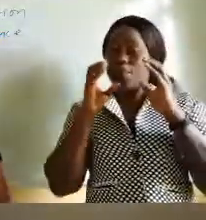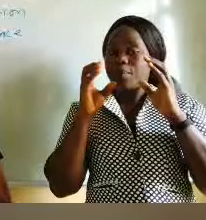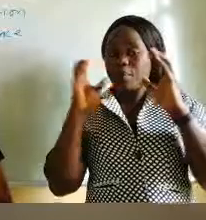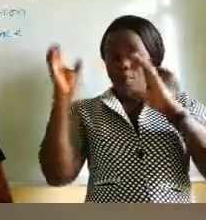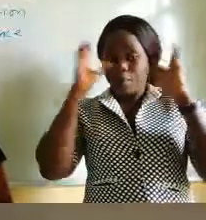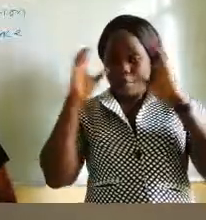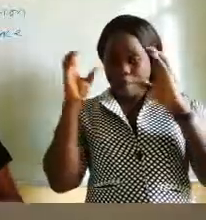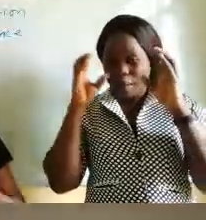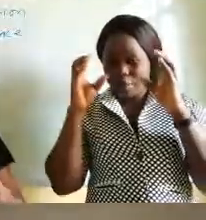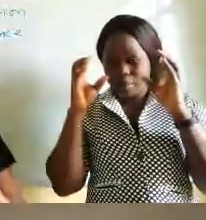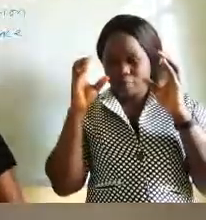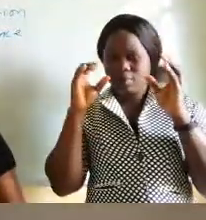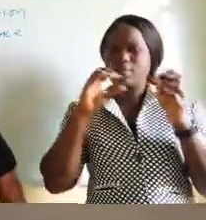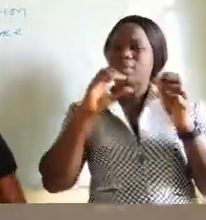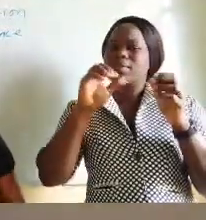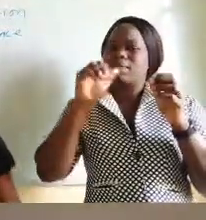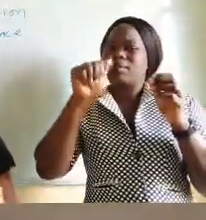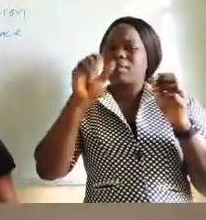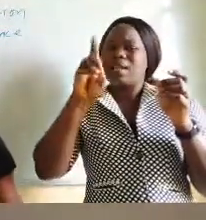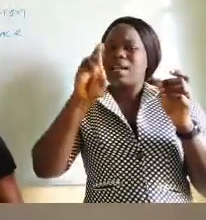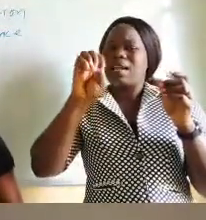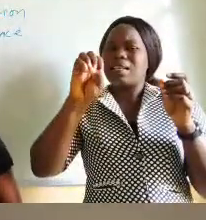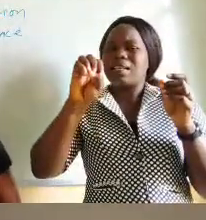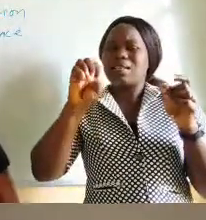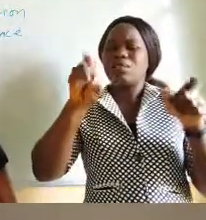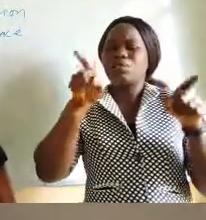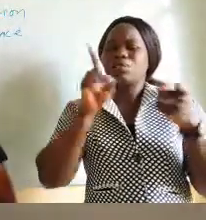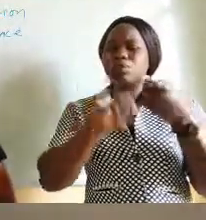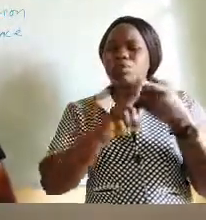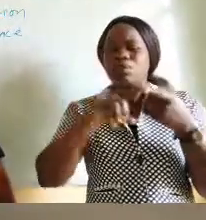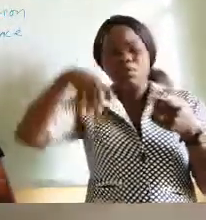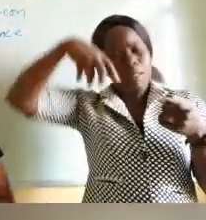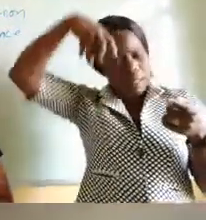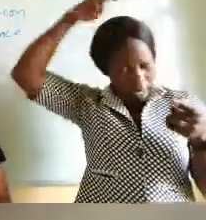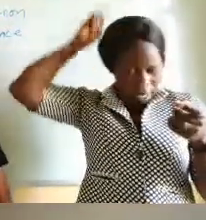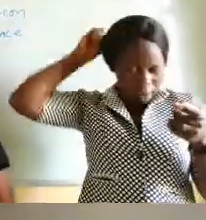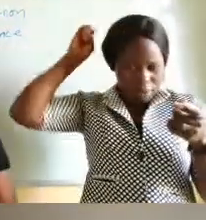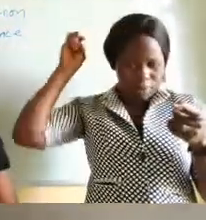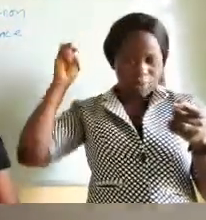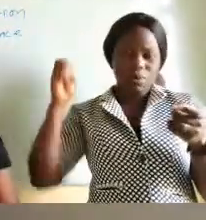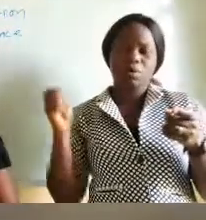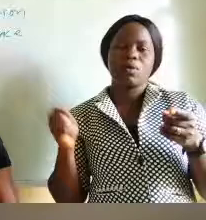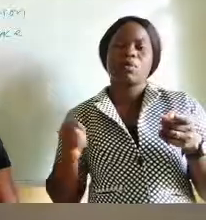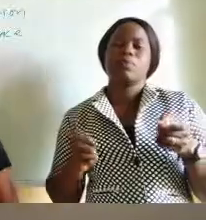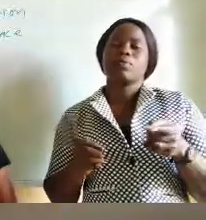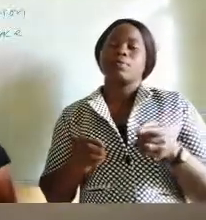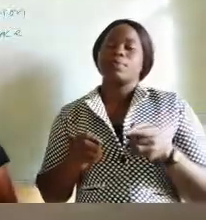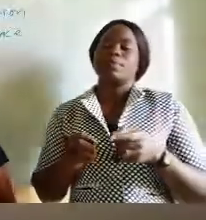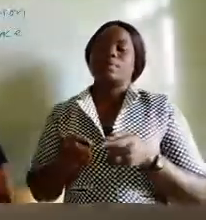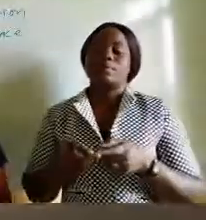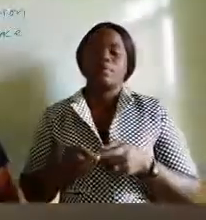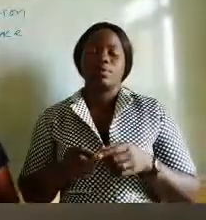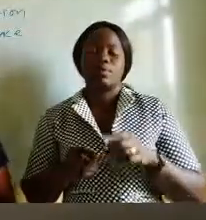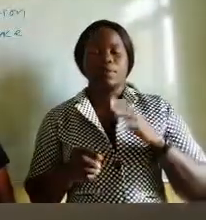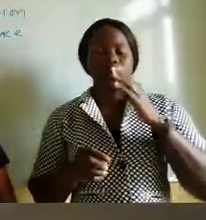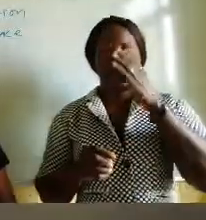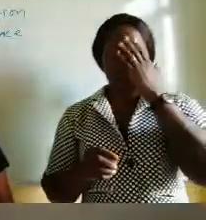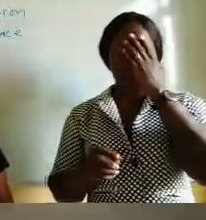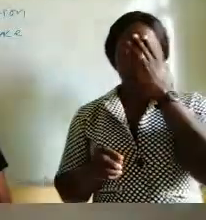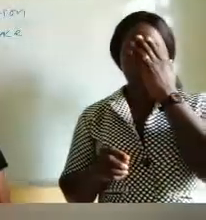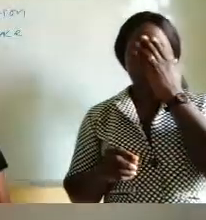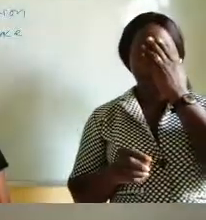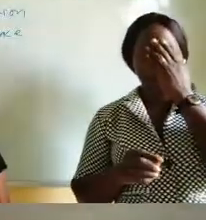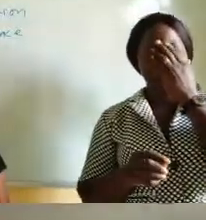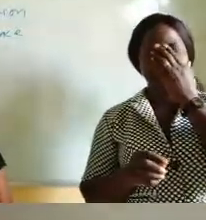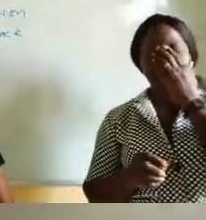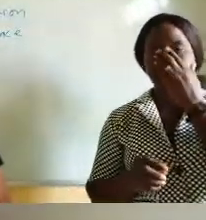a simile, you will say, Ade is as brave as a lion. But for our metaphor, it is direct. Ade